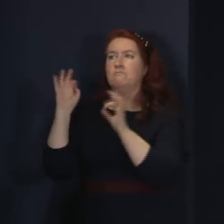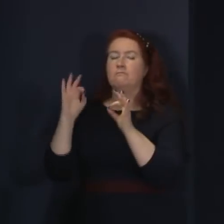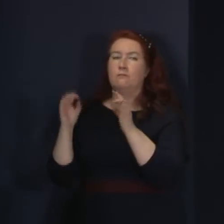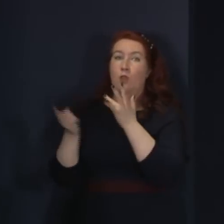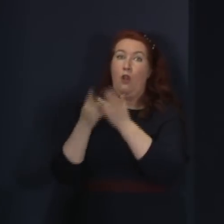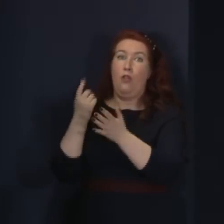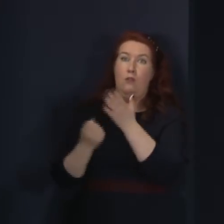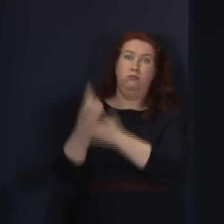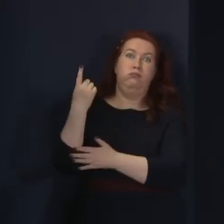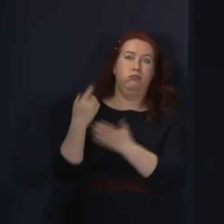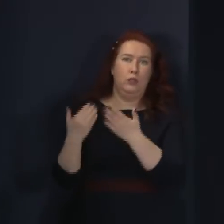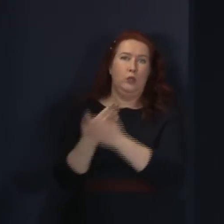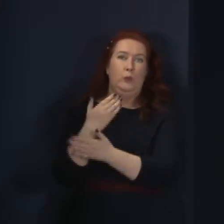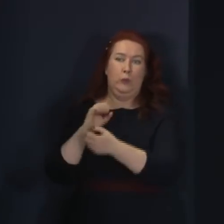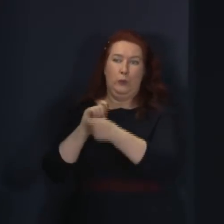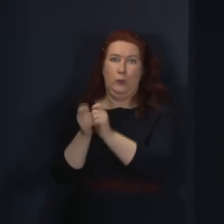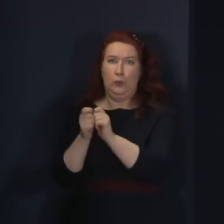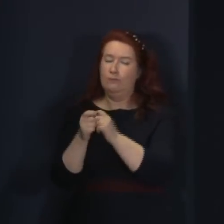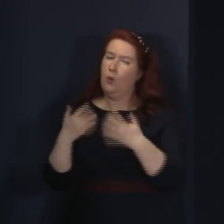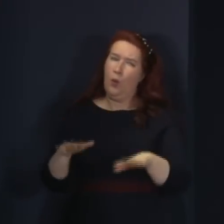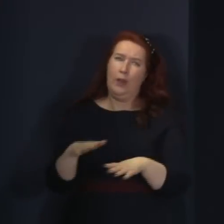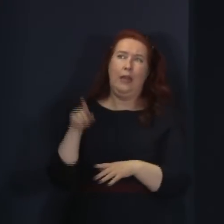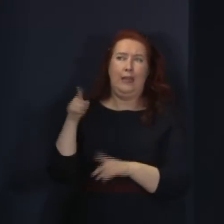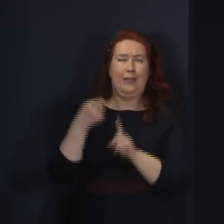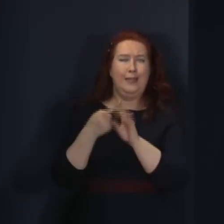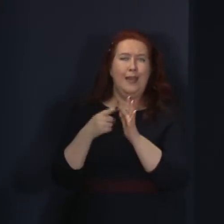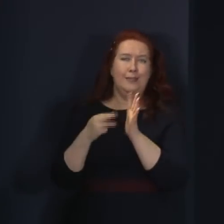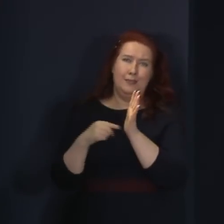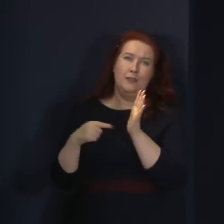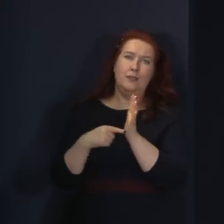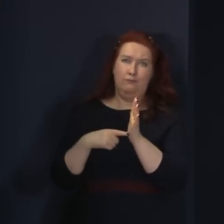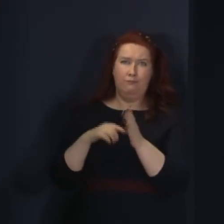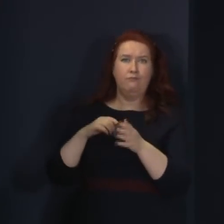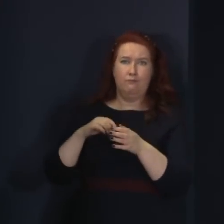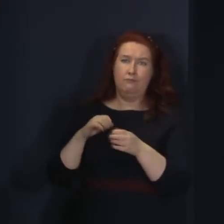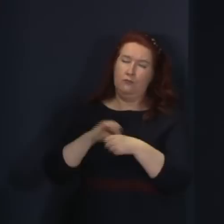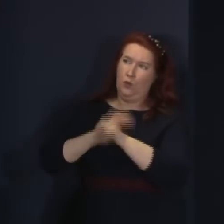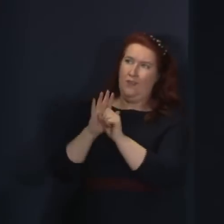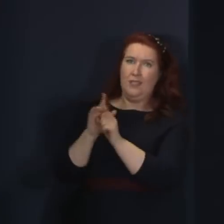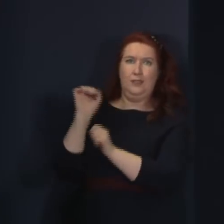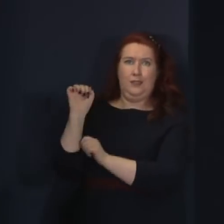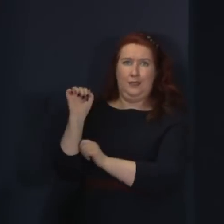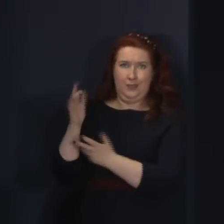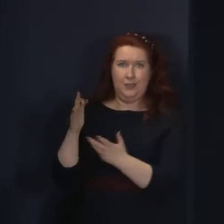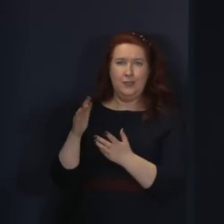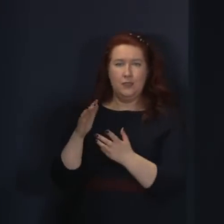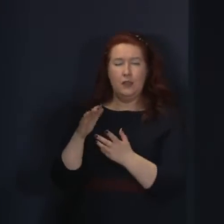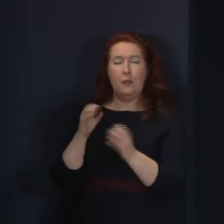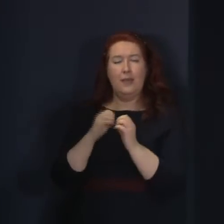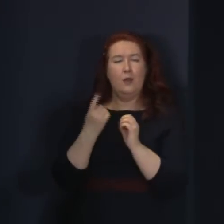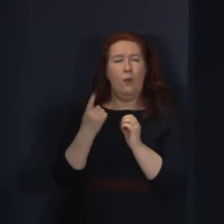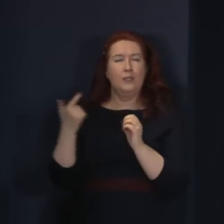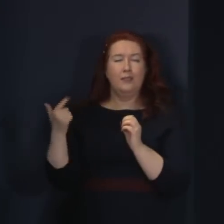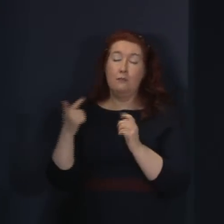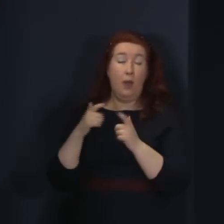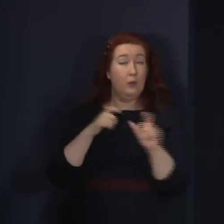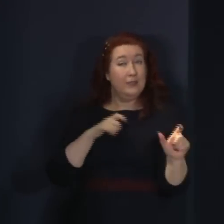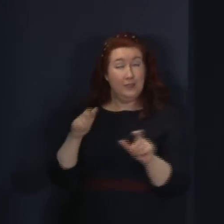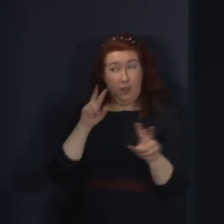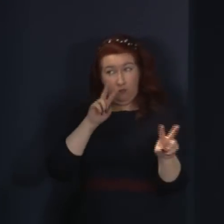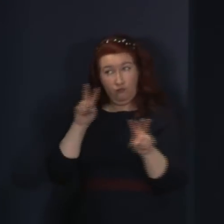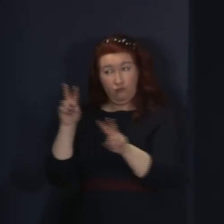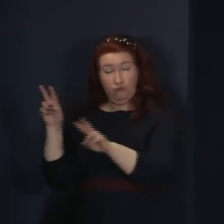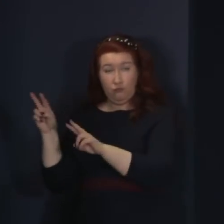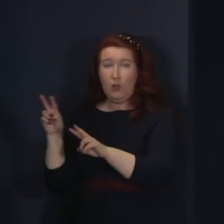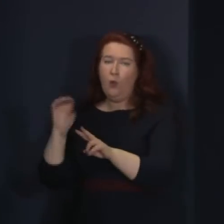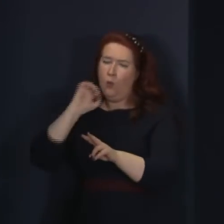of concern other than that 117 that we've become familiar with within that area just now. So we'll continue to monitor this over the next few days, make a